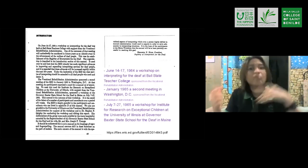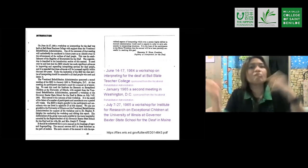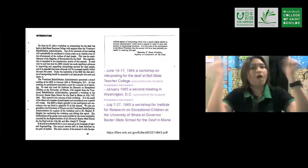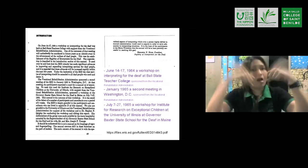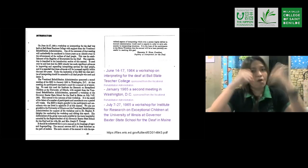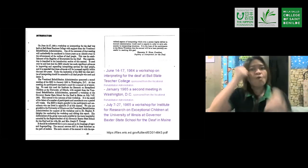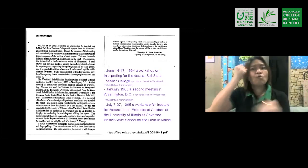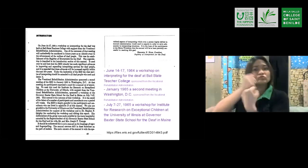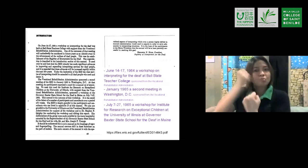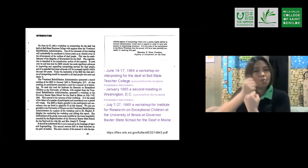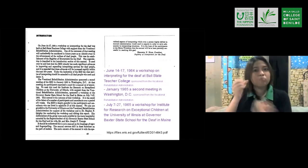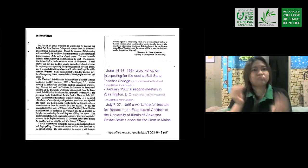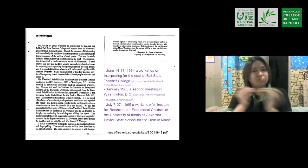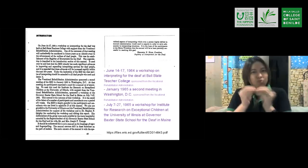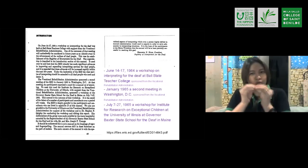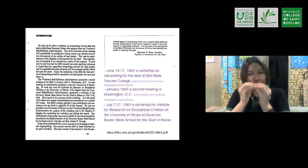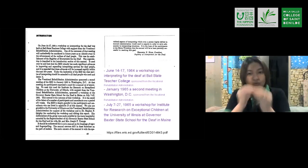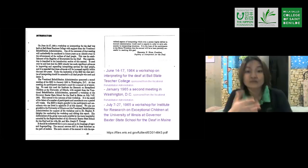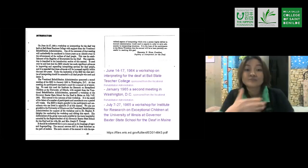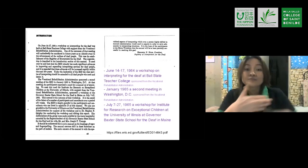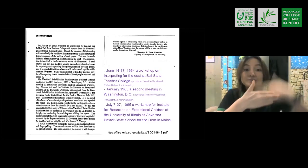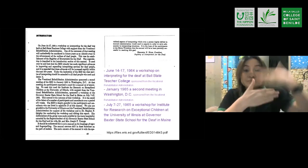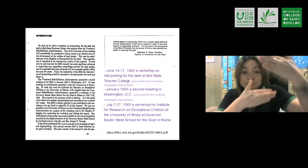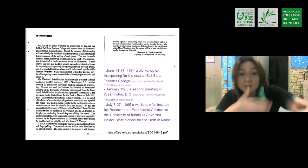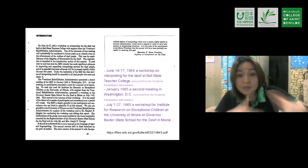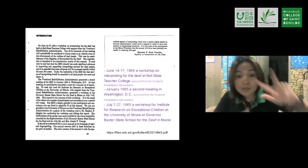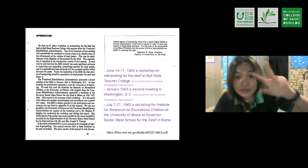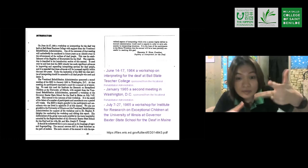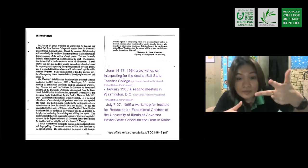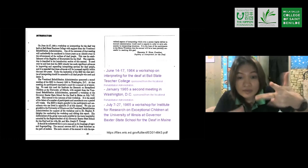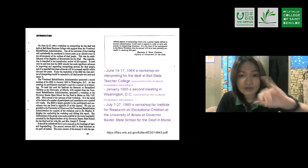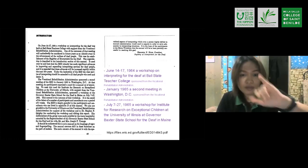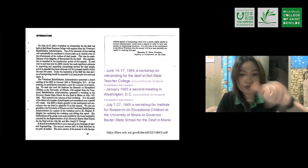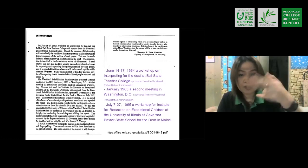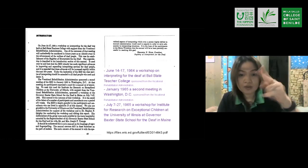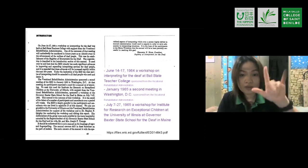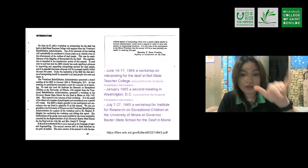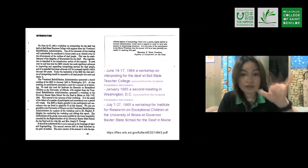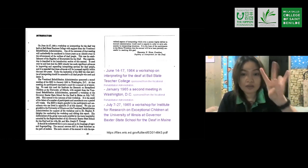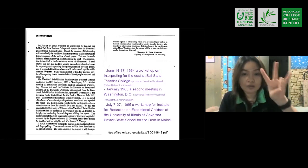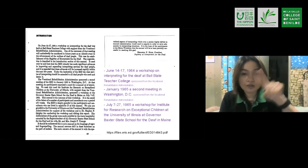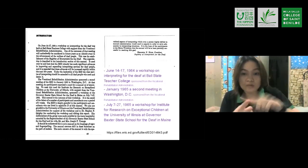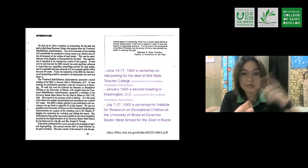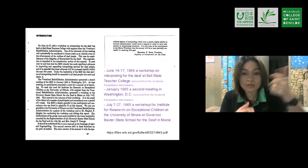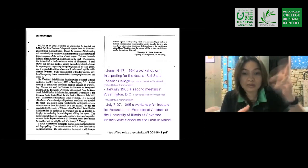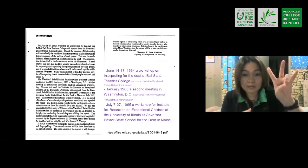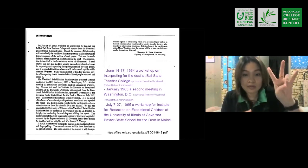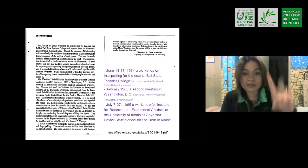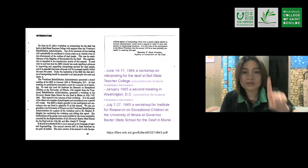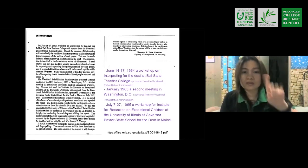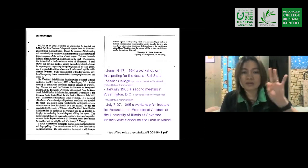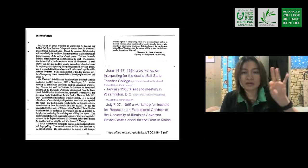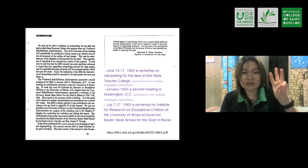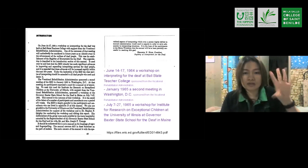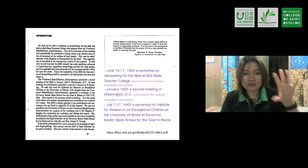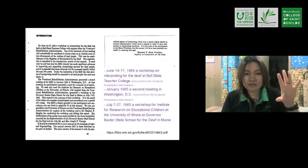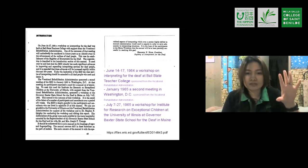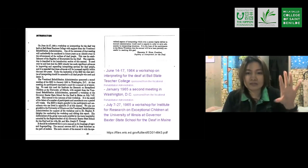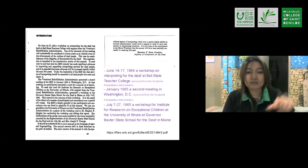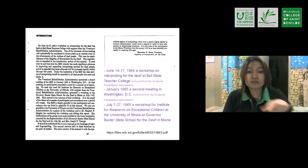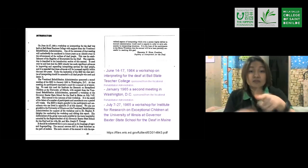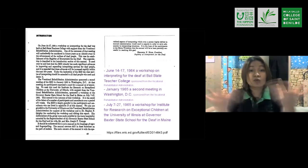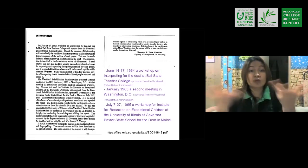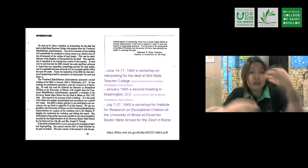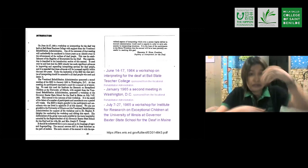issues where people agreed to support this advocacy. In July 7